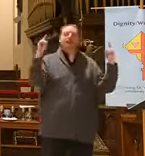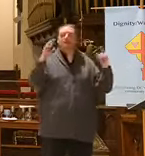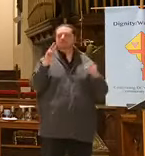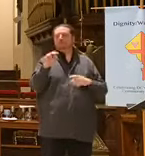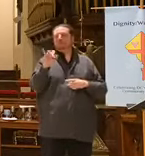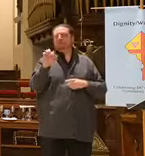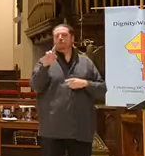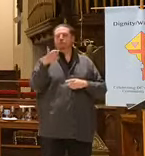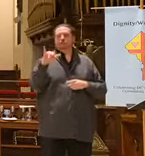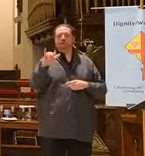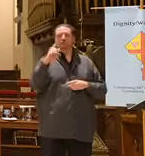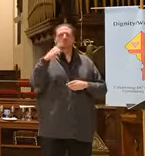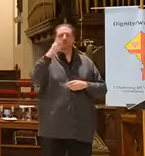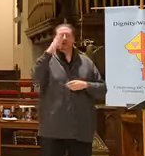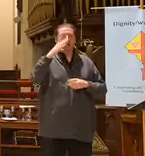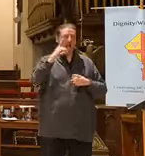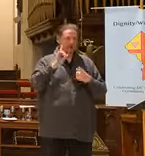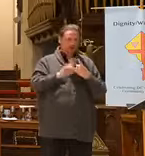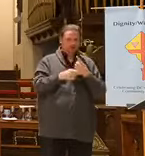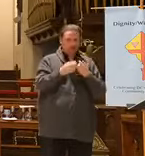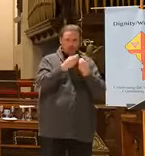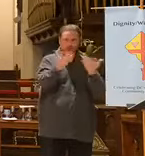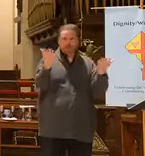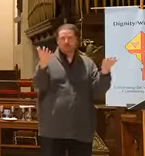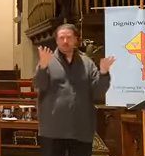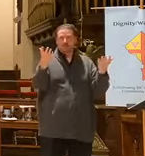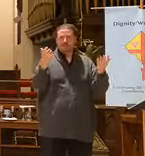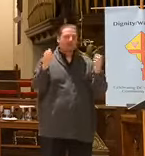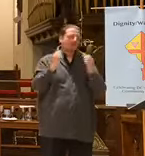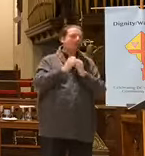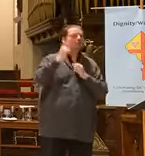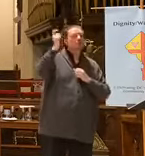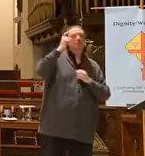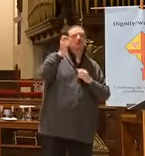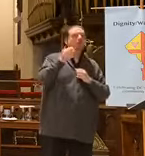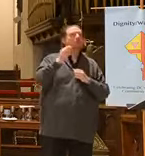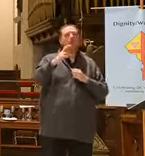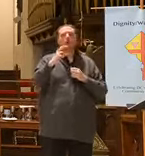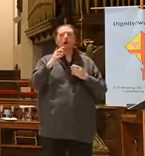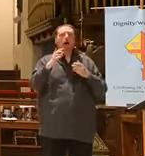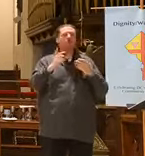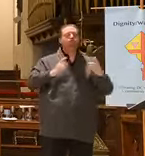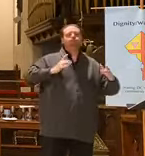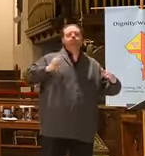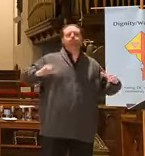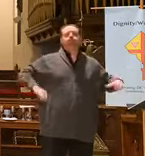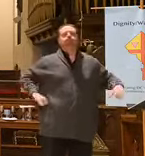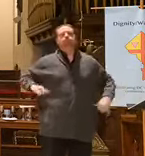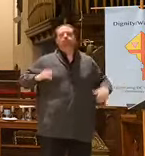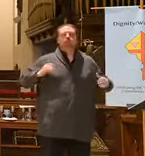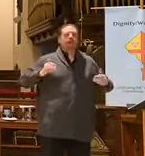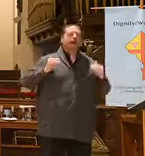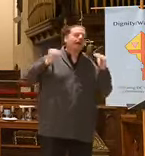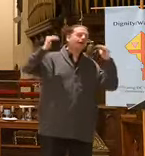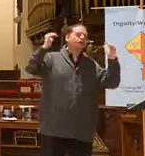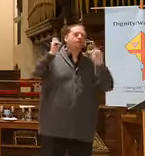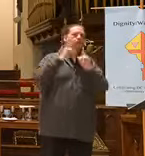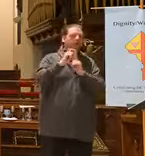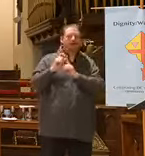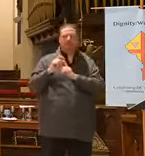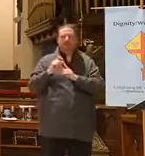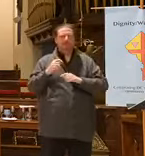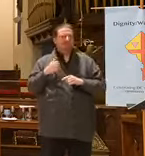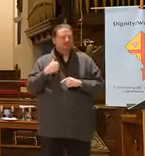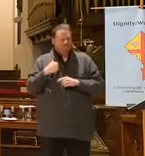you in lofty words or wisdom, for I decided to know nothing